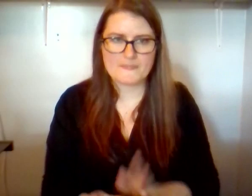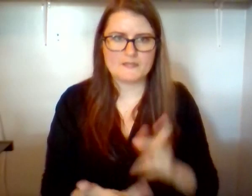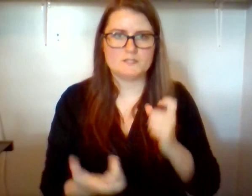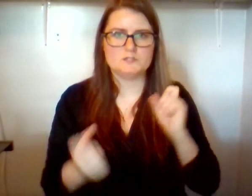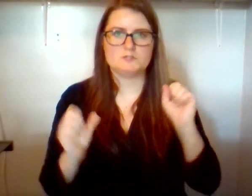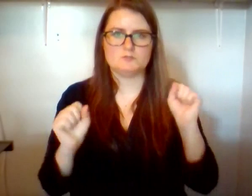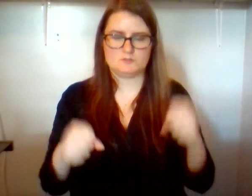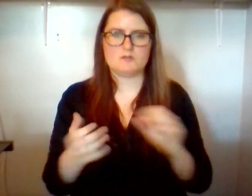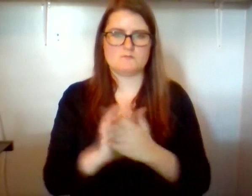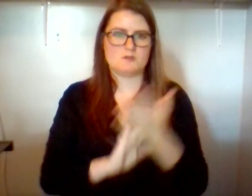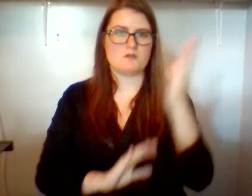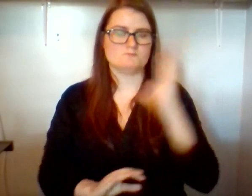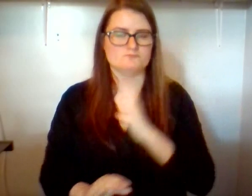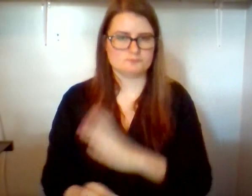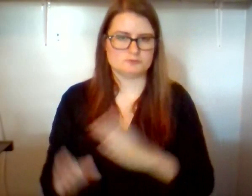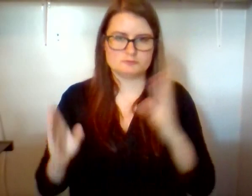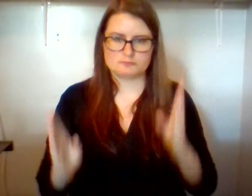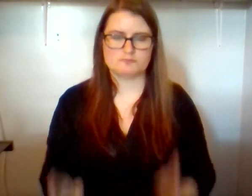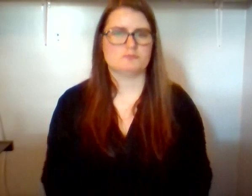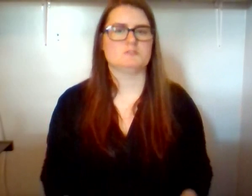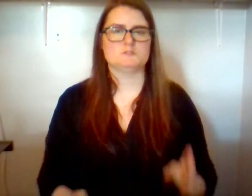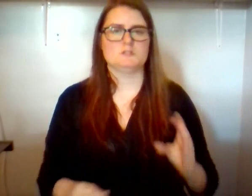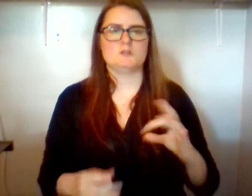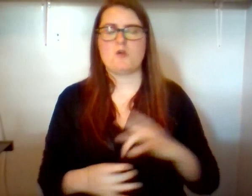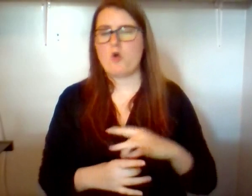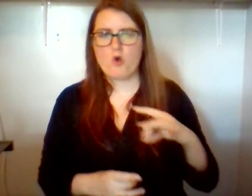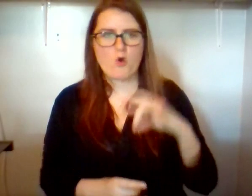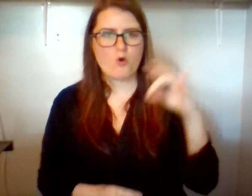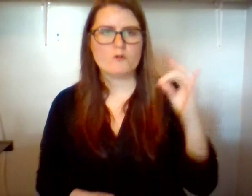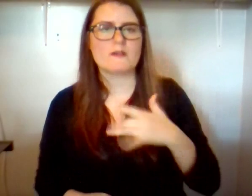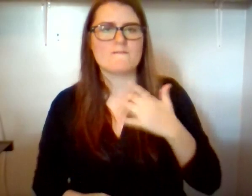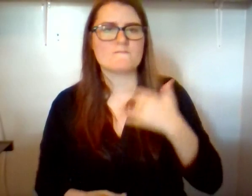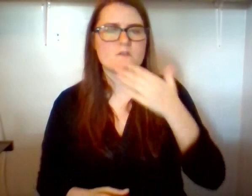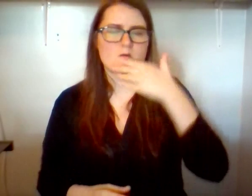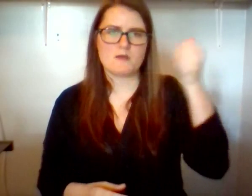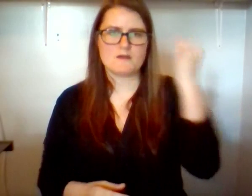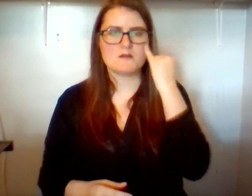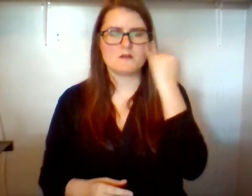John, and thank you for listening to this podcast. Please email your questions to us at AskPastorJohn@desiringgod.org, at